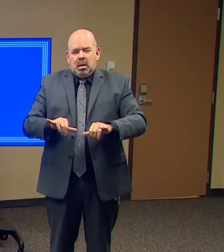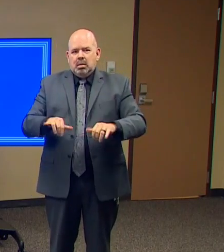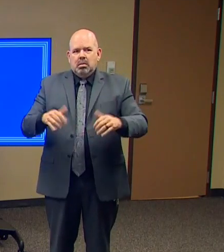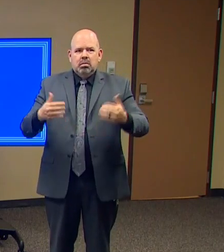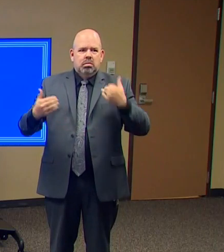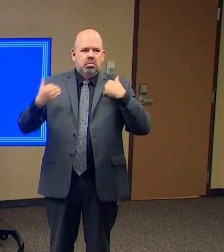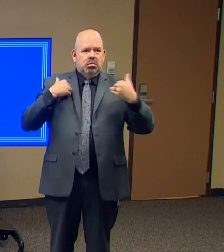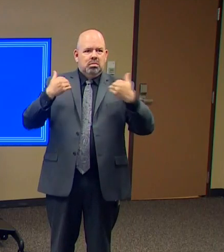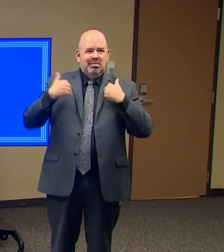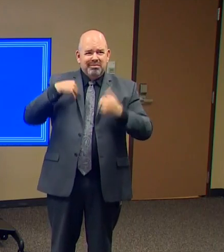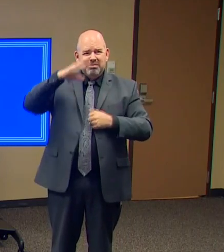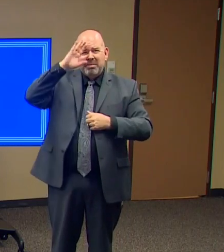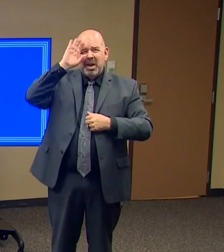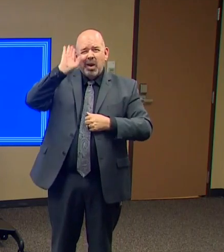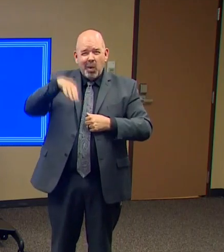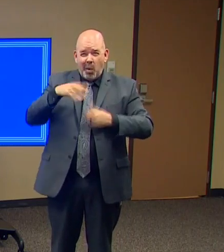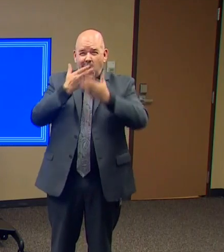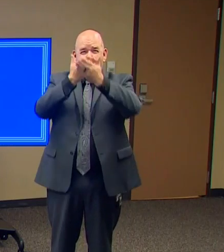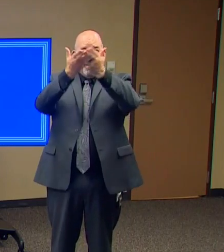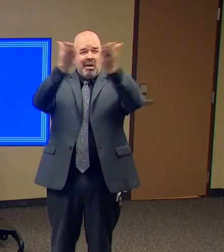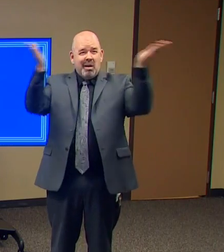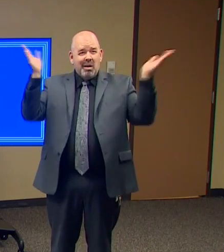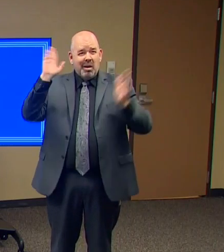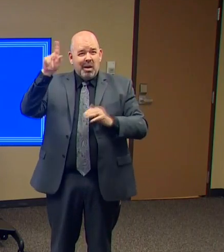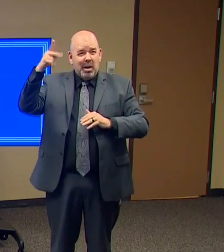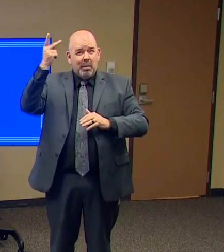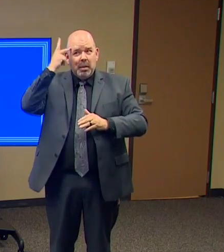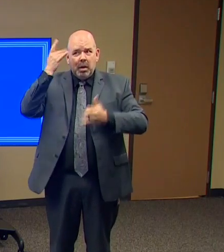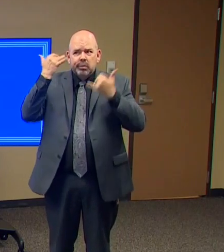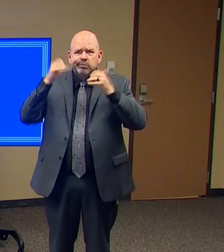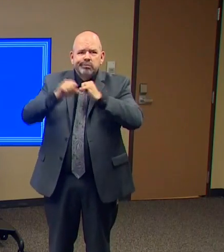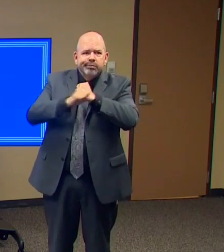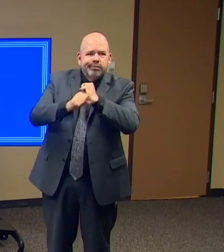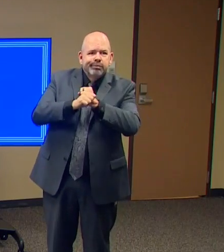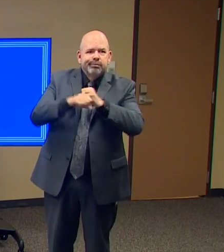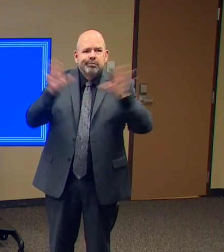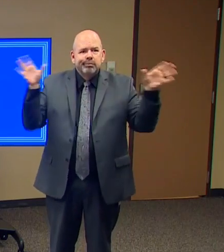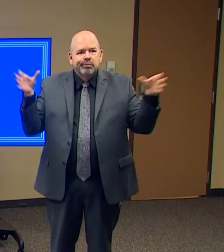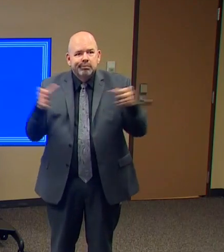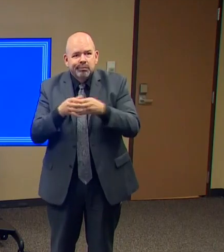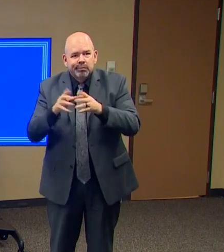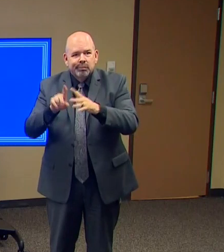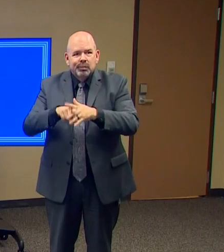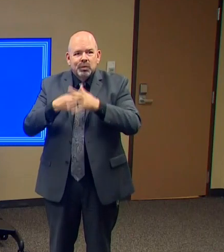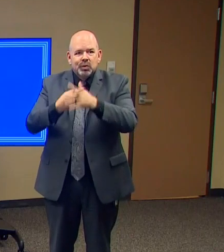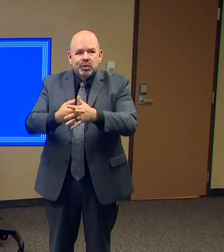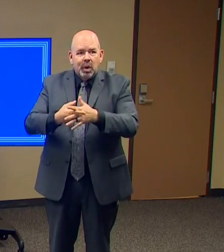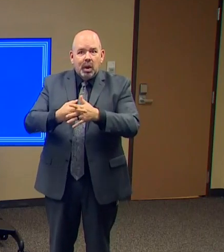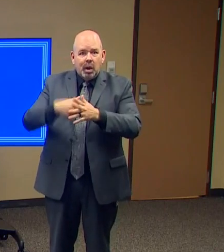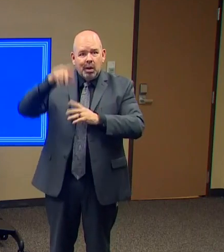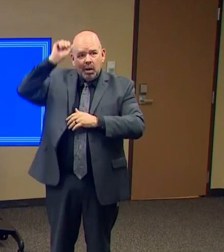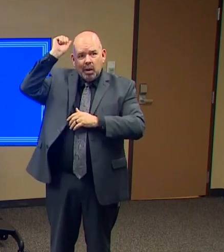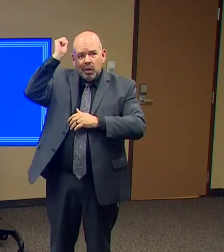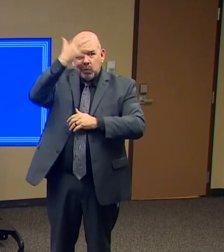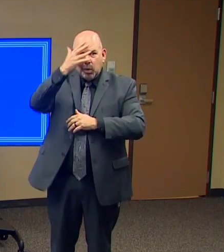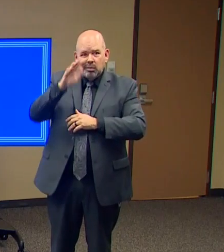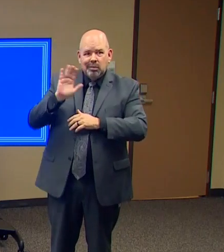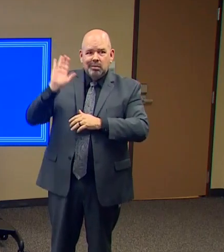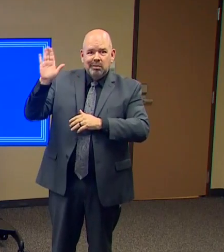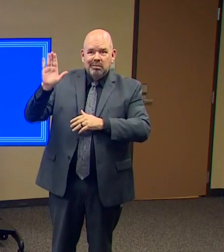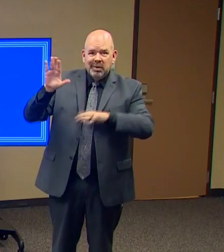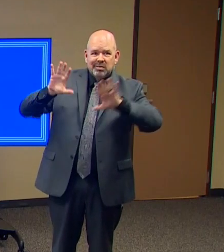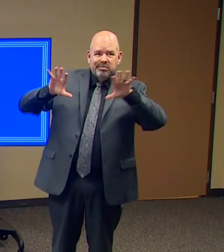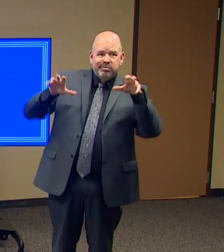start back up. President Trump's going to have his first mega rally in Tulsa, I think next week. And so you see